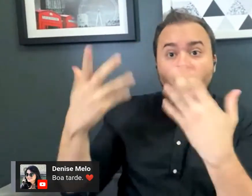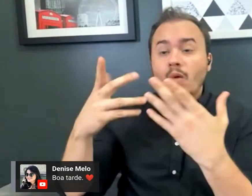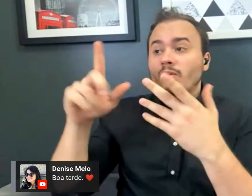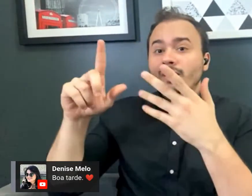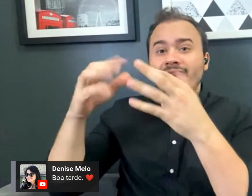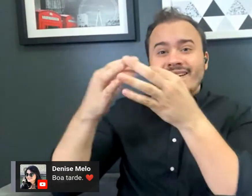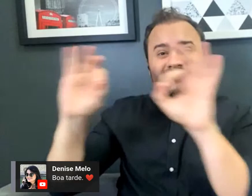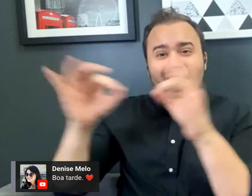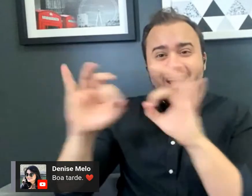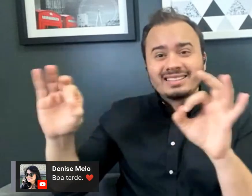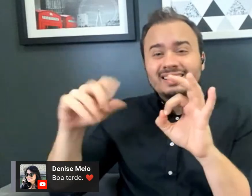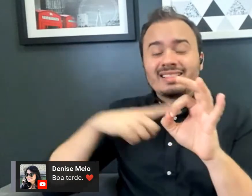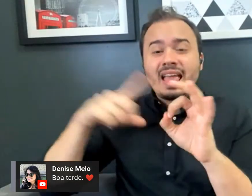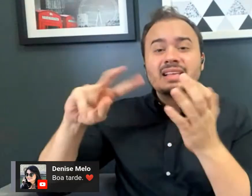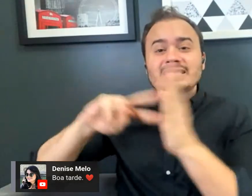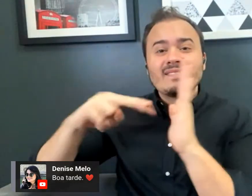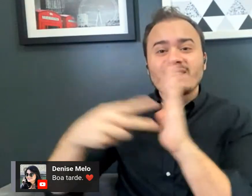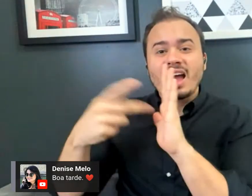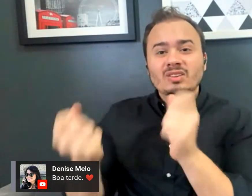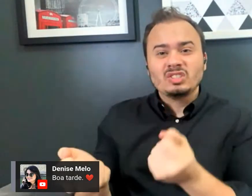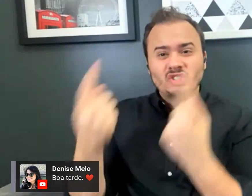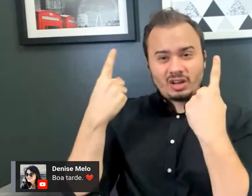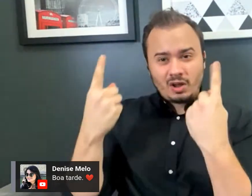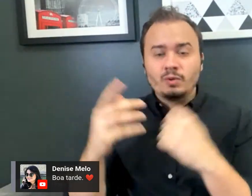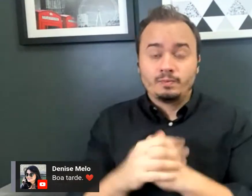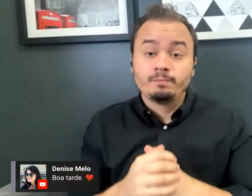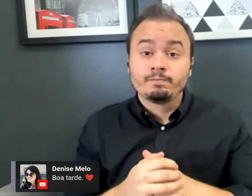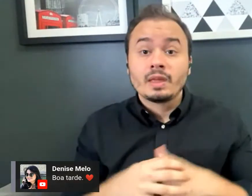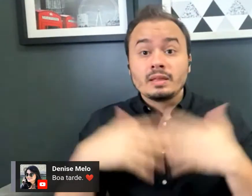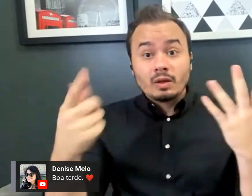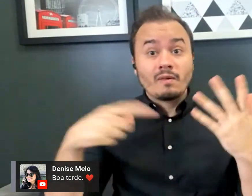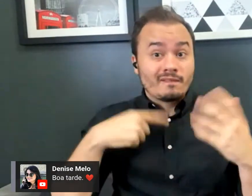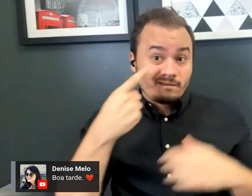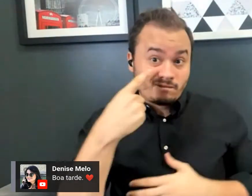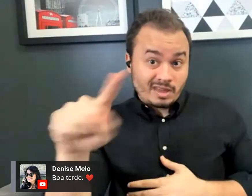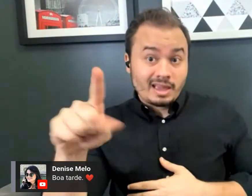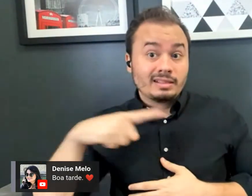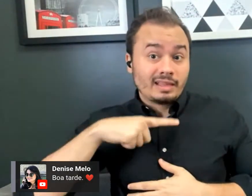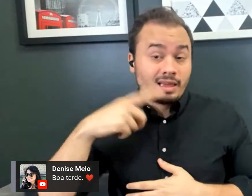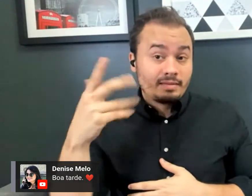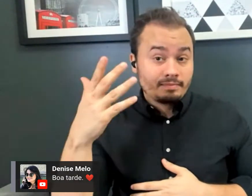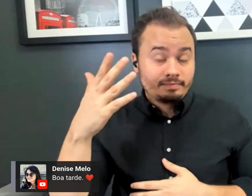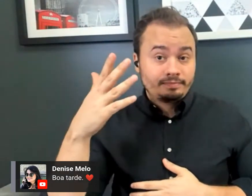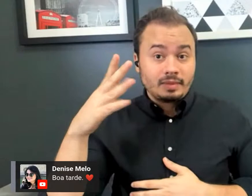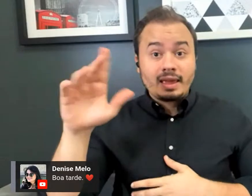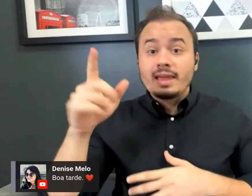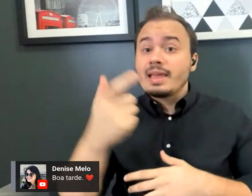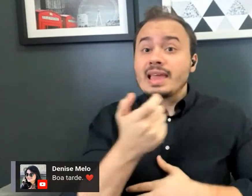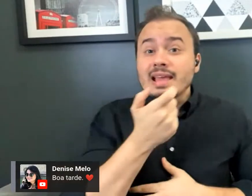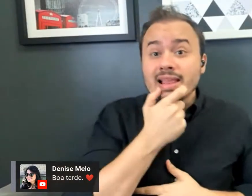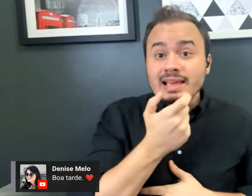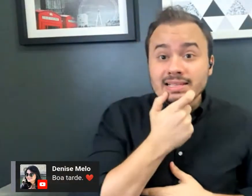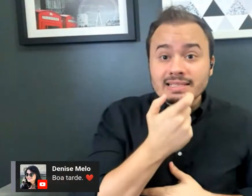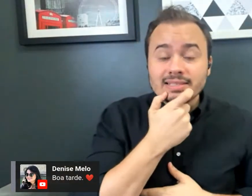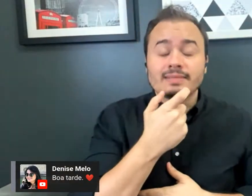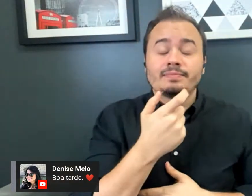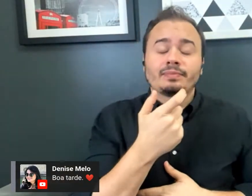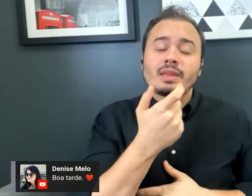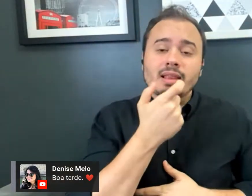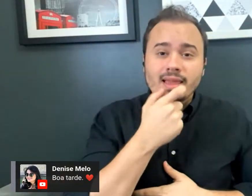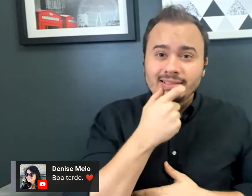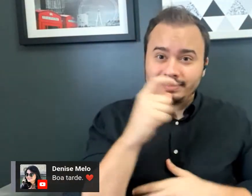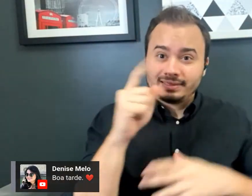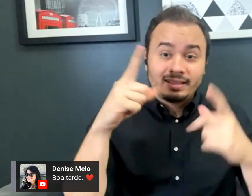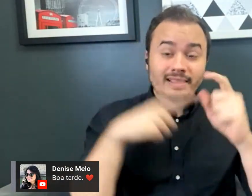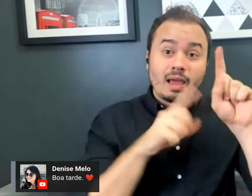too surprising. What we see is greater activation for English comprehension in auditory cortices, in superior